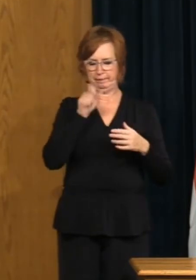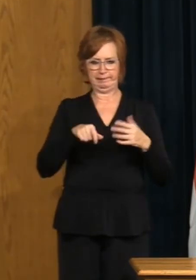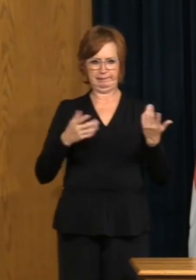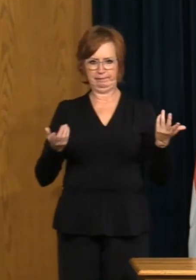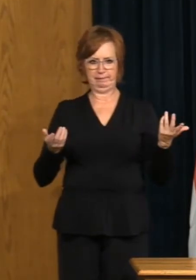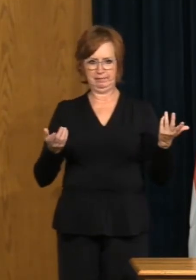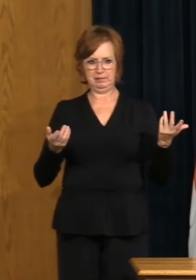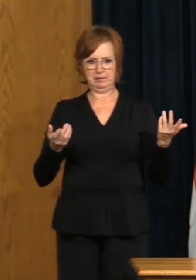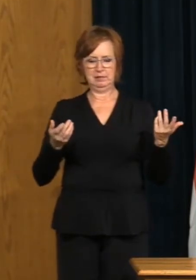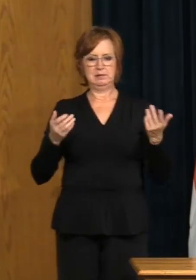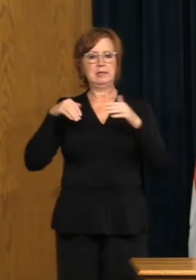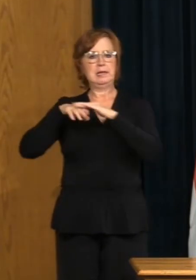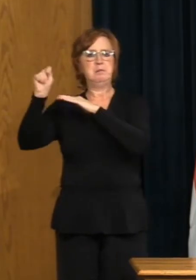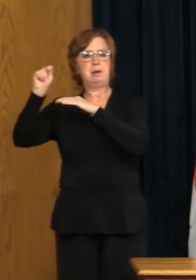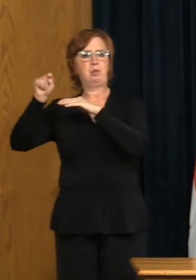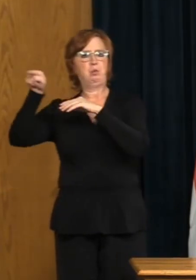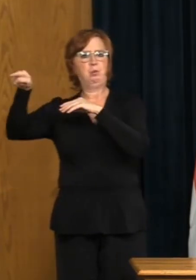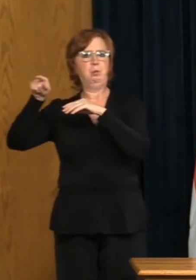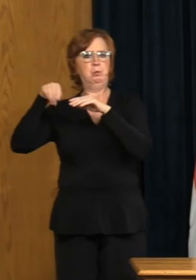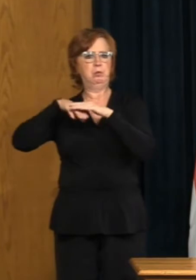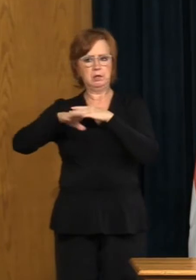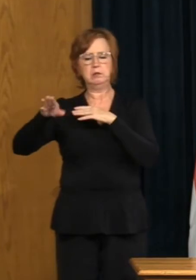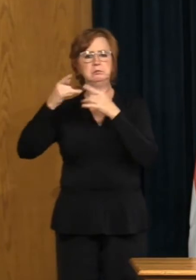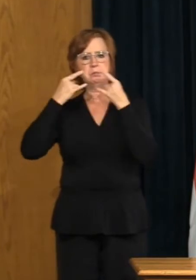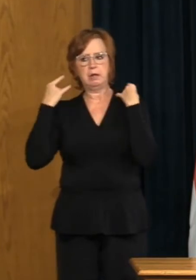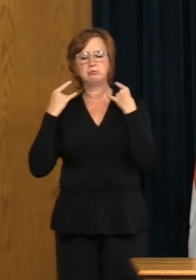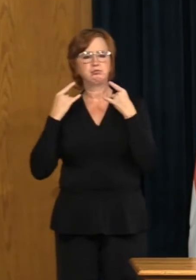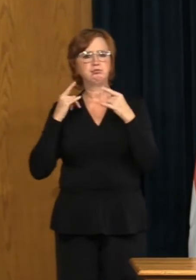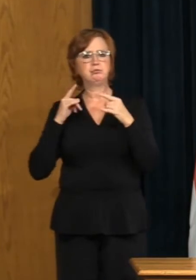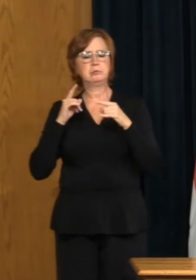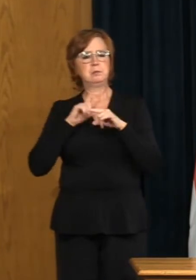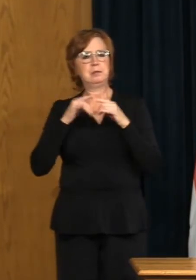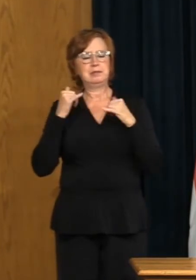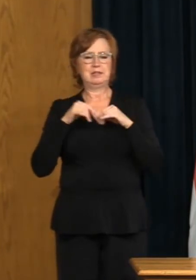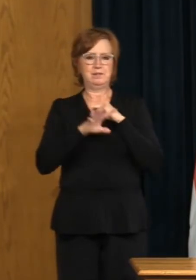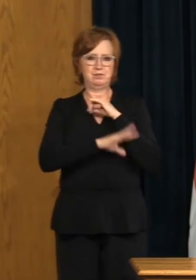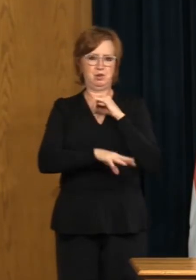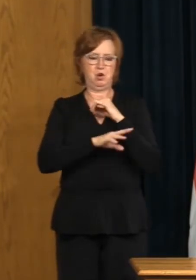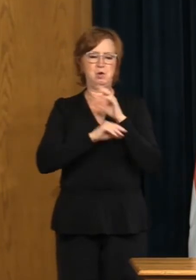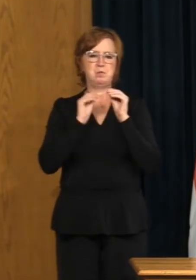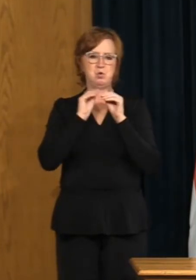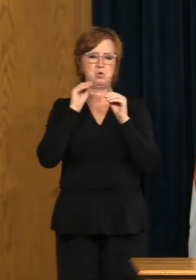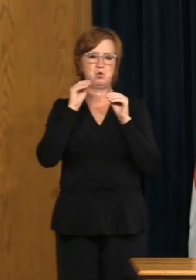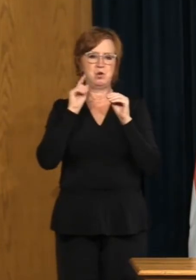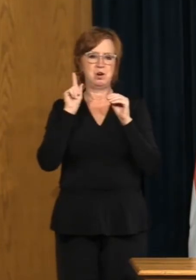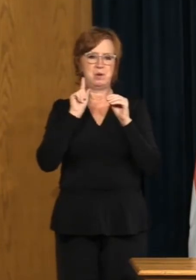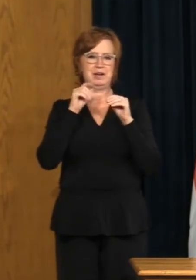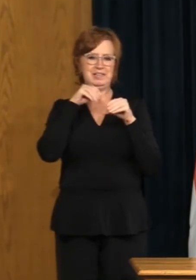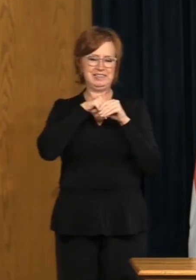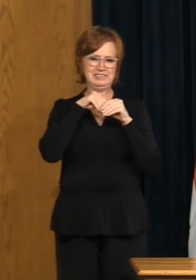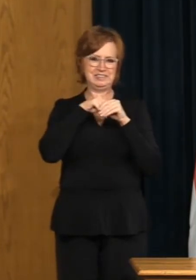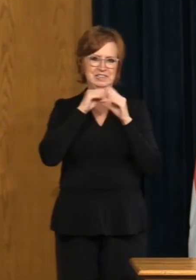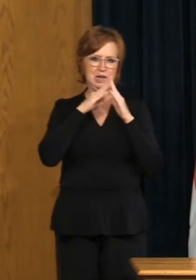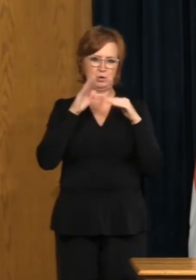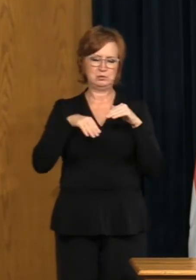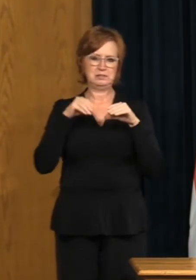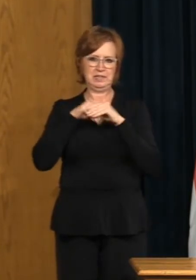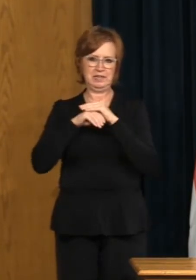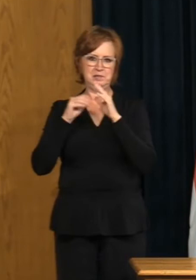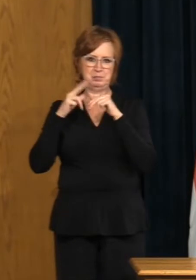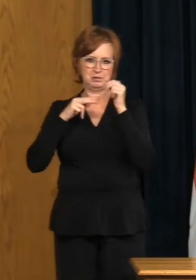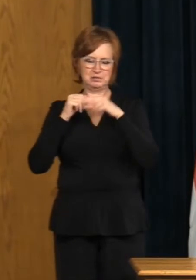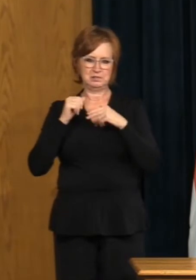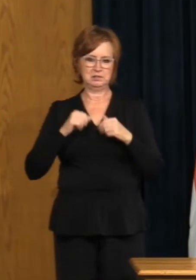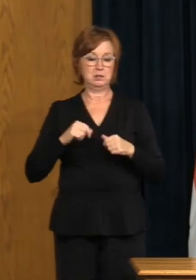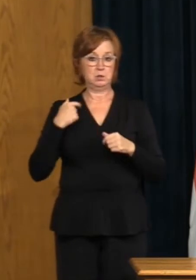when you're going into the washroom. But now that we're moving indoors, I think we do need to pay more attention to this, because what we've learned from other parts of the world is